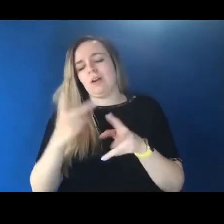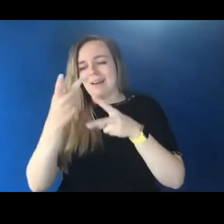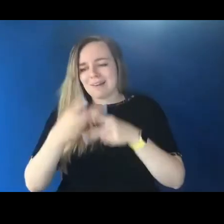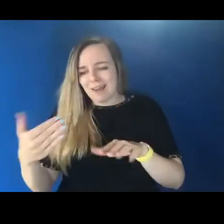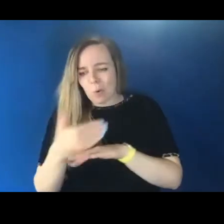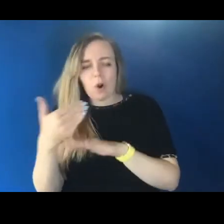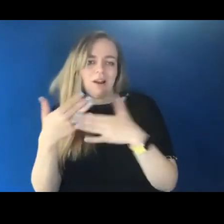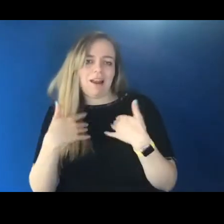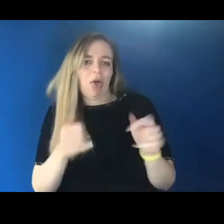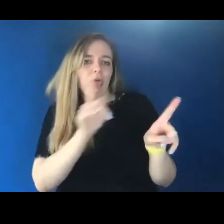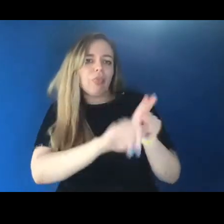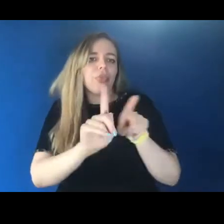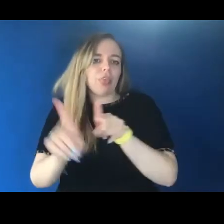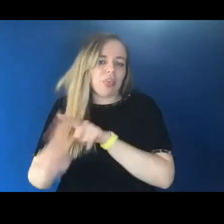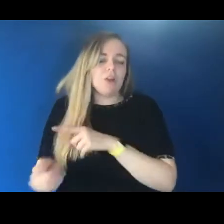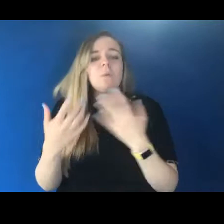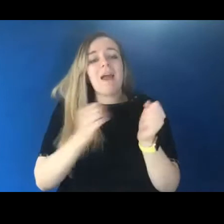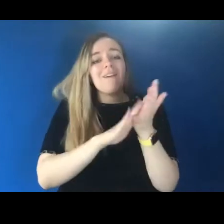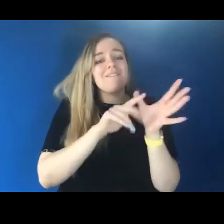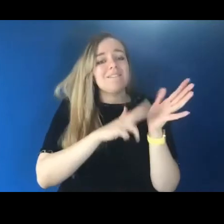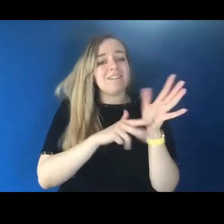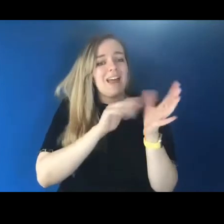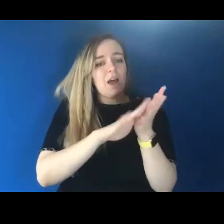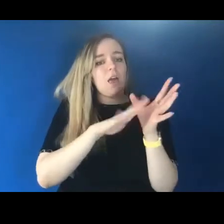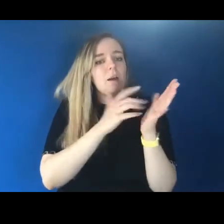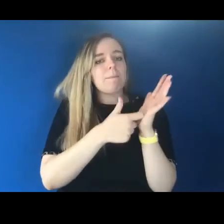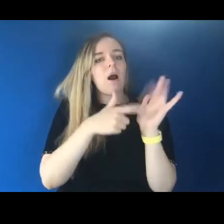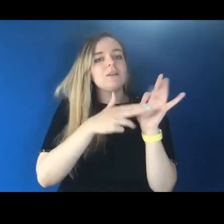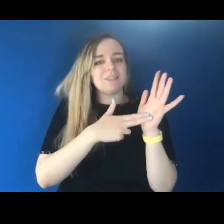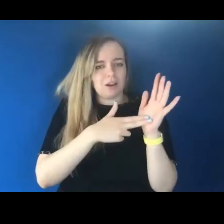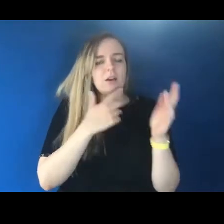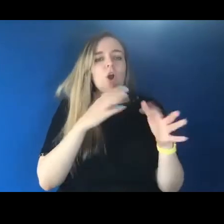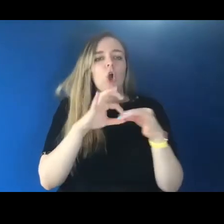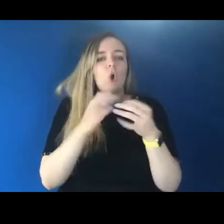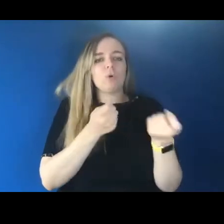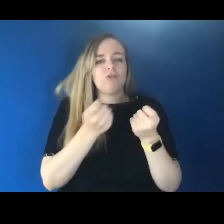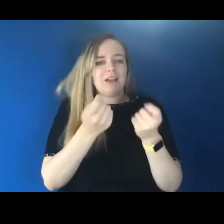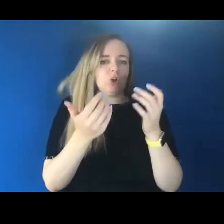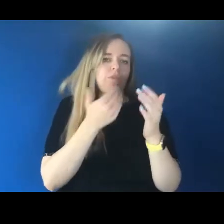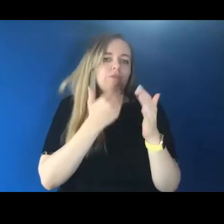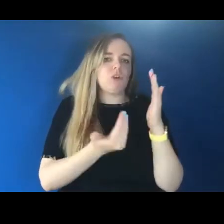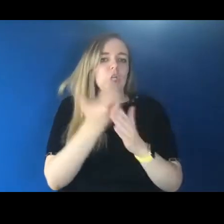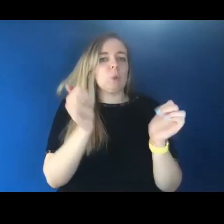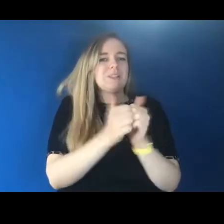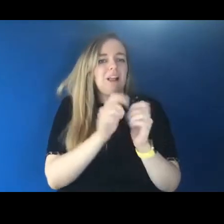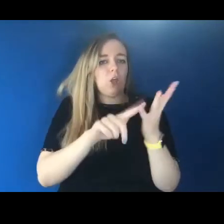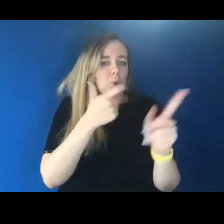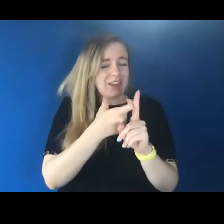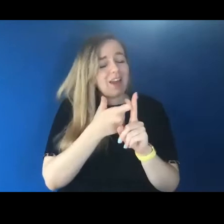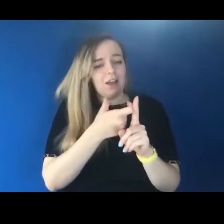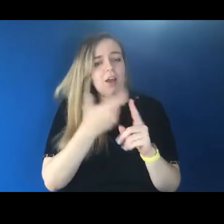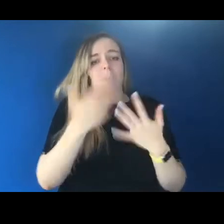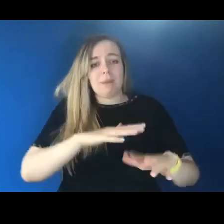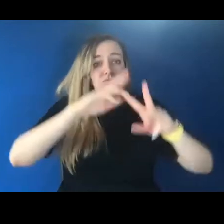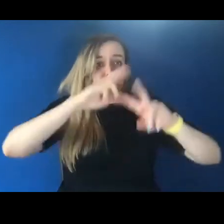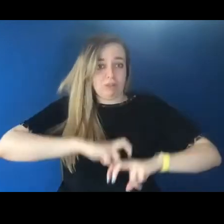health. So we have Hannah Martin, co-director of Green New Deal UK, who did this